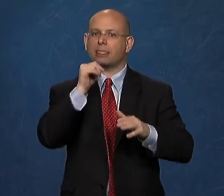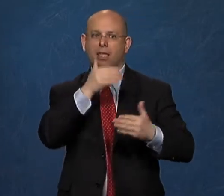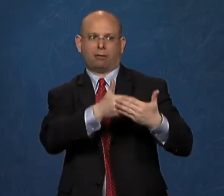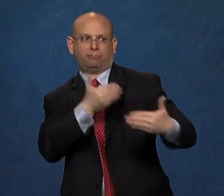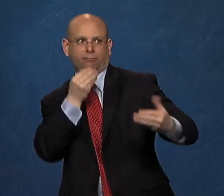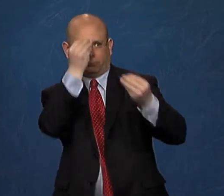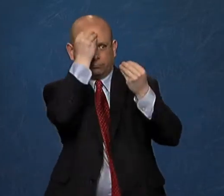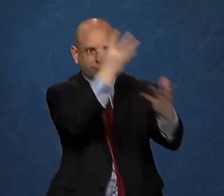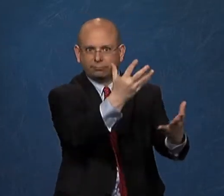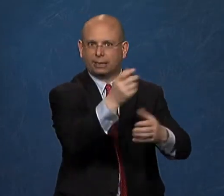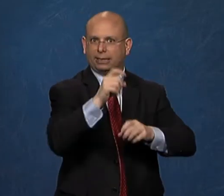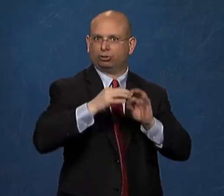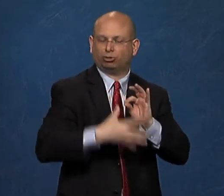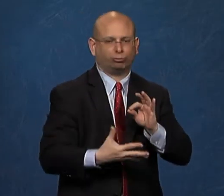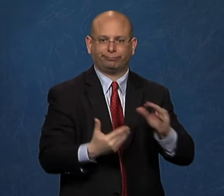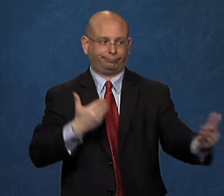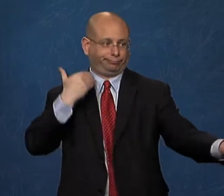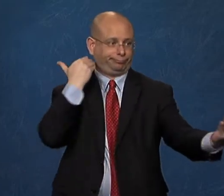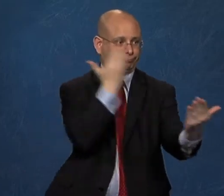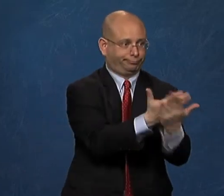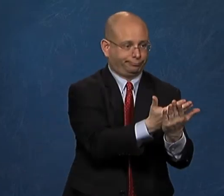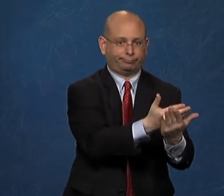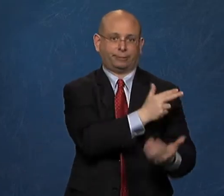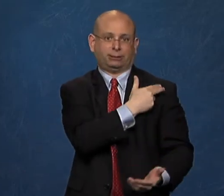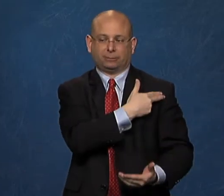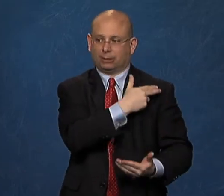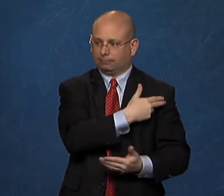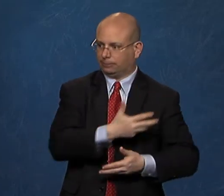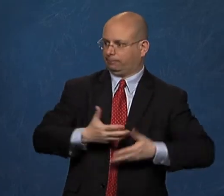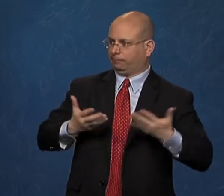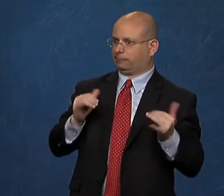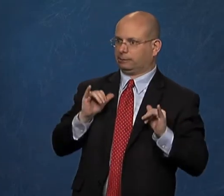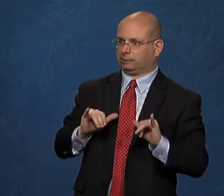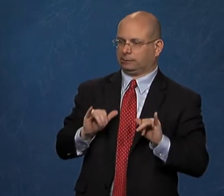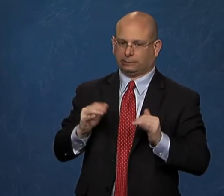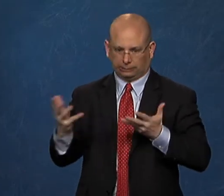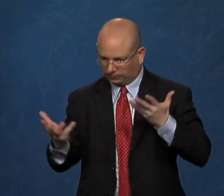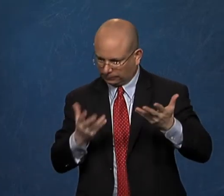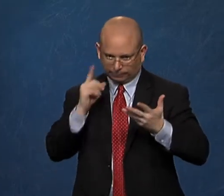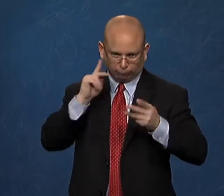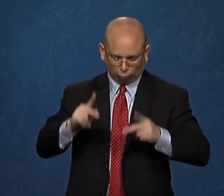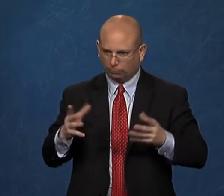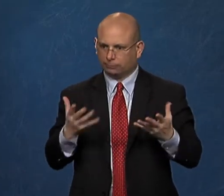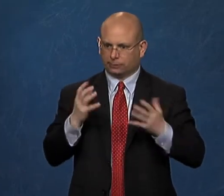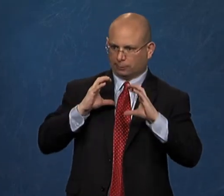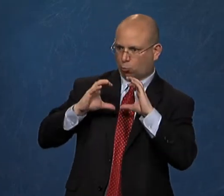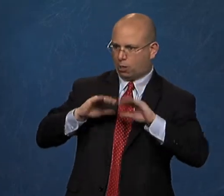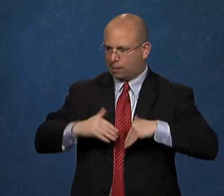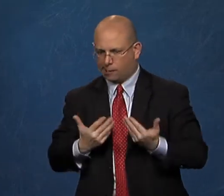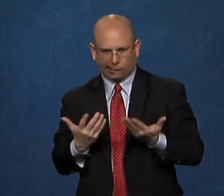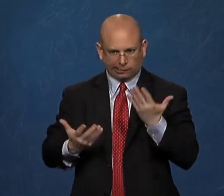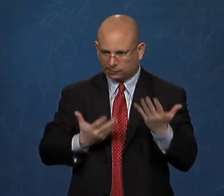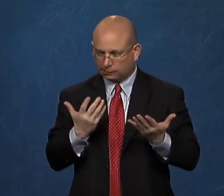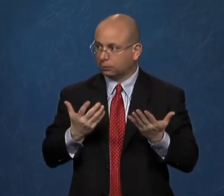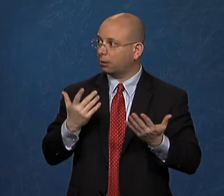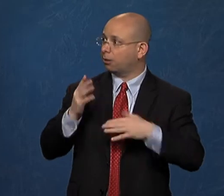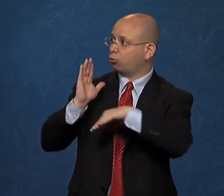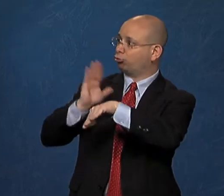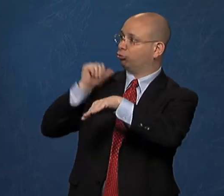emergency situation, there is no advance notice that an interpreter is needed. They show up in the hospital emergency room and are looking for